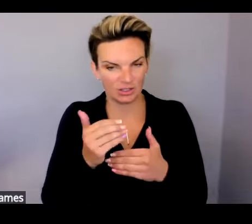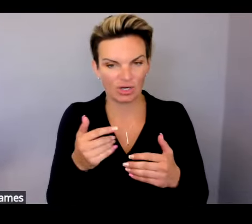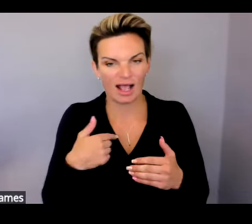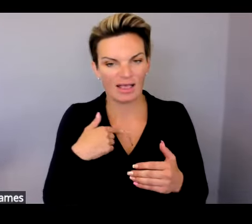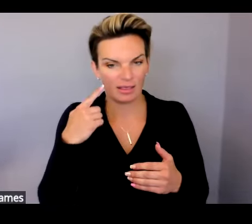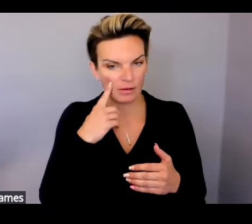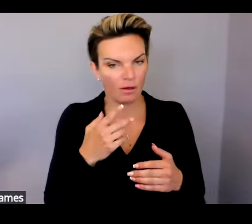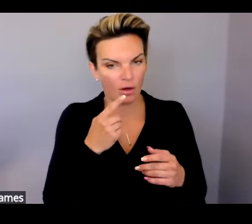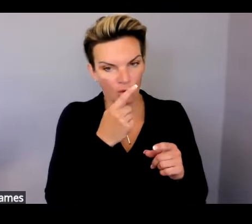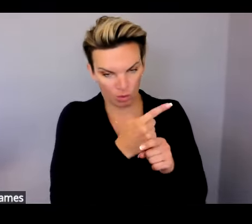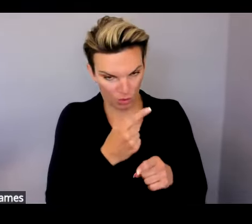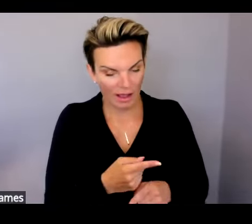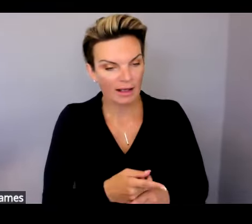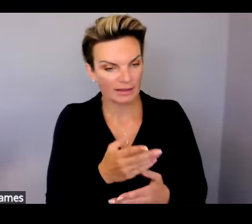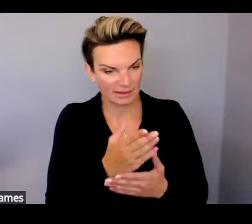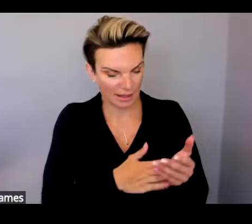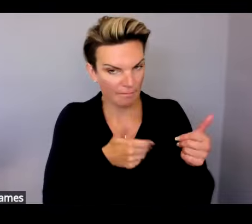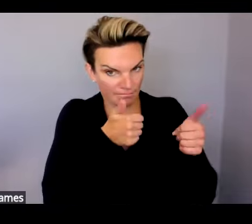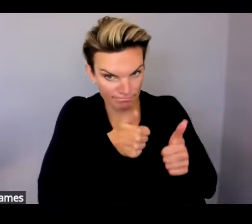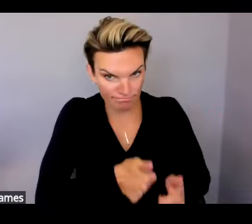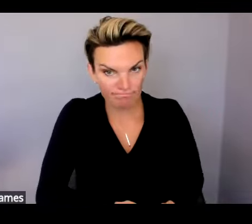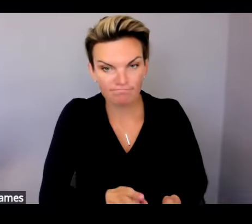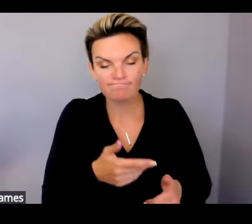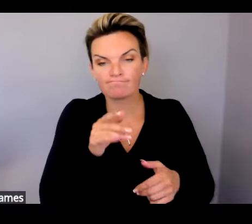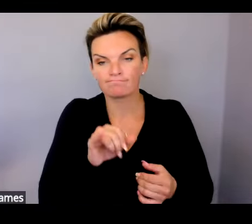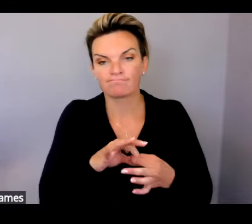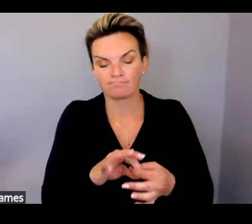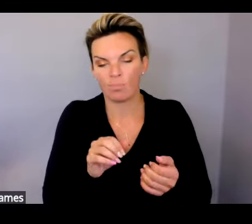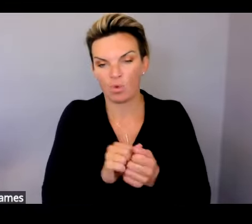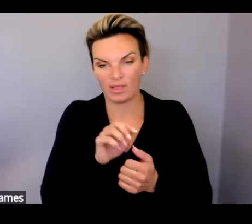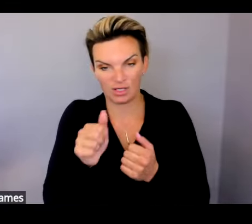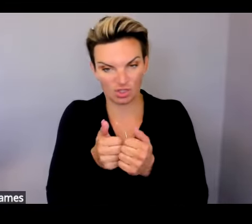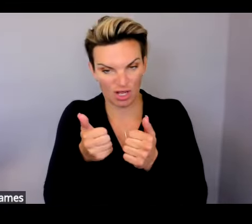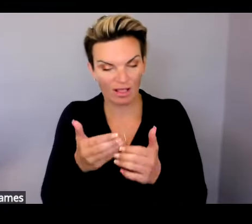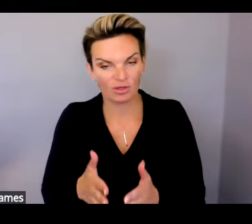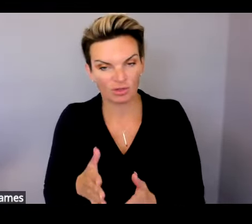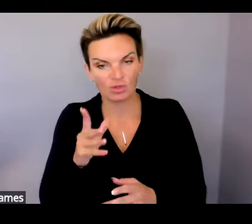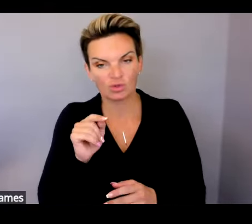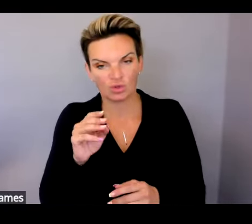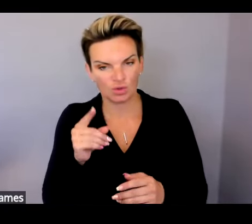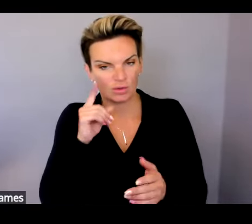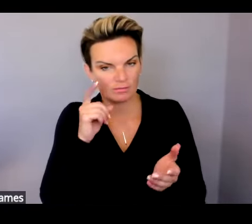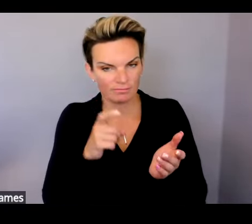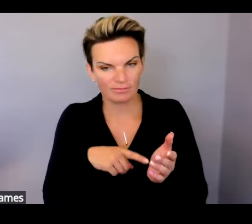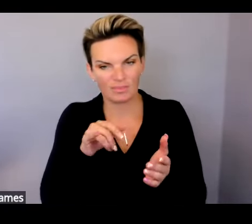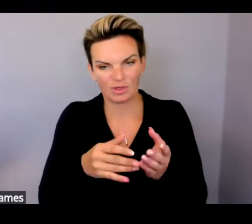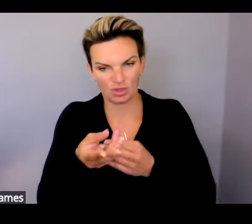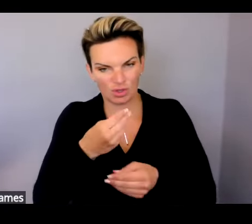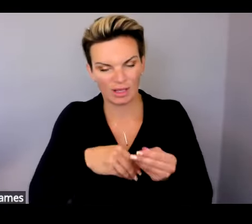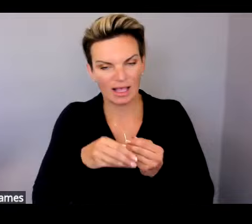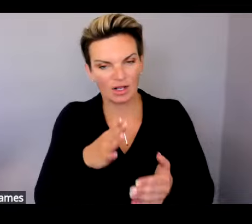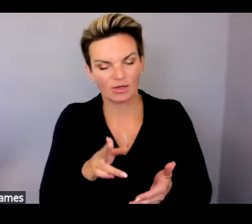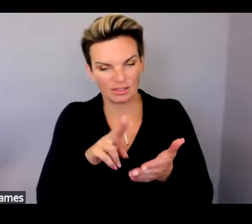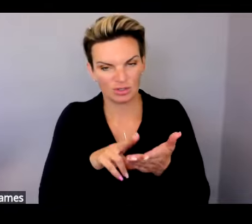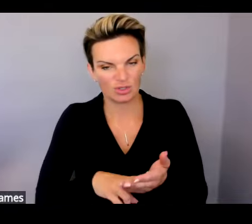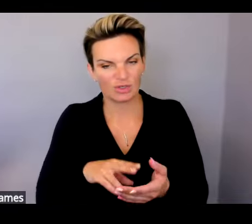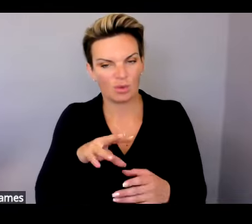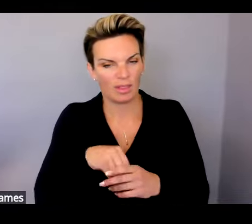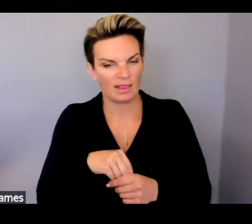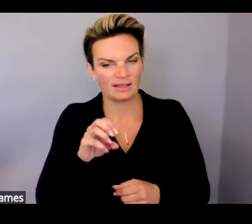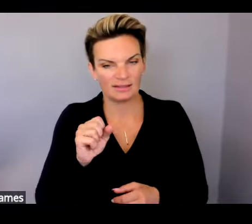correct. It is incumbent on the challenger to identify the specific circulator signatures in the sample. That's what we did in the